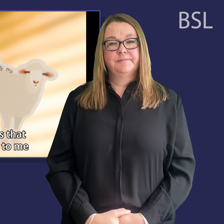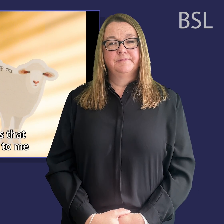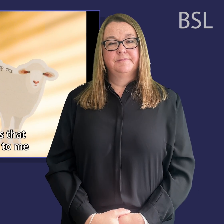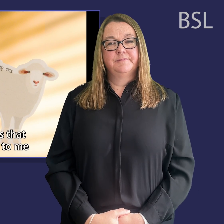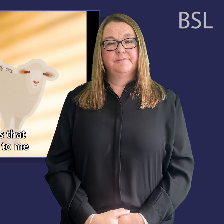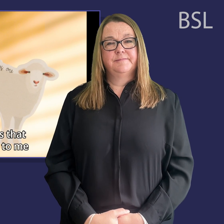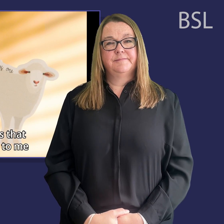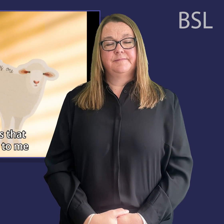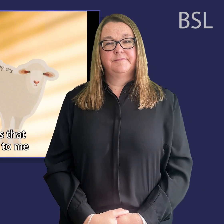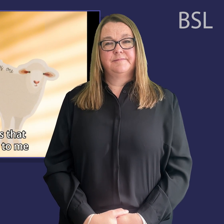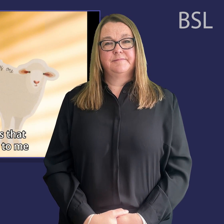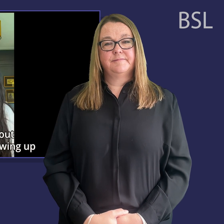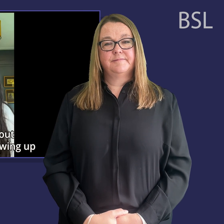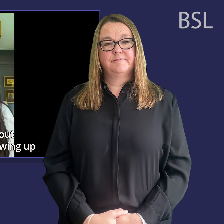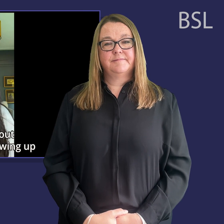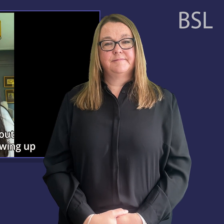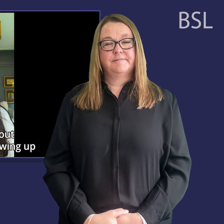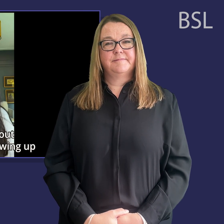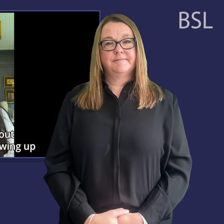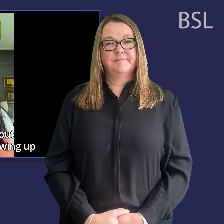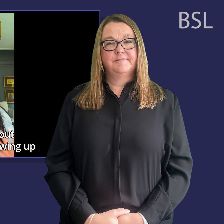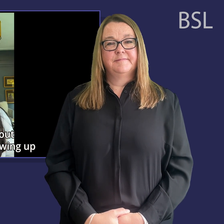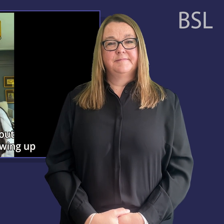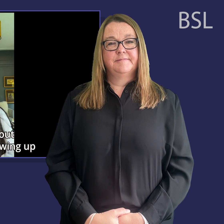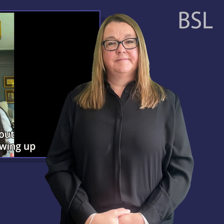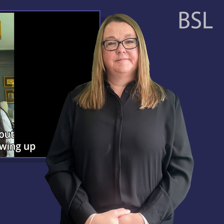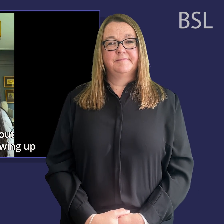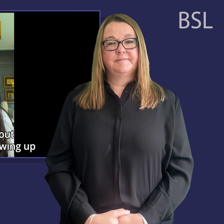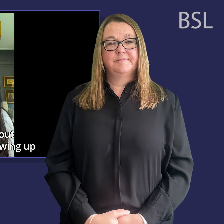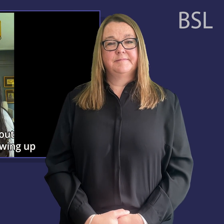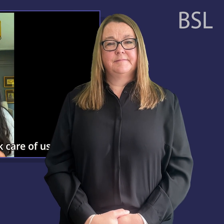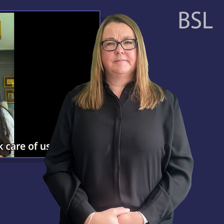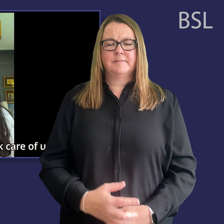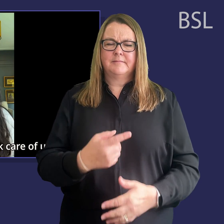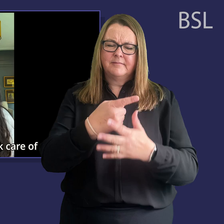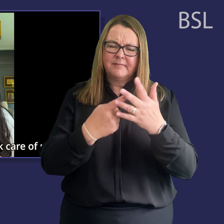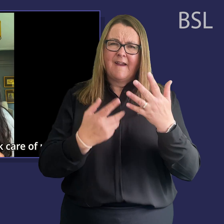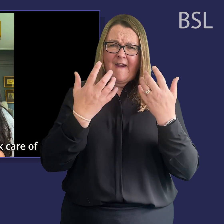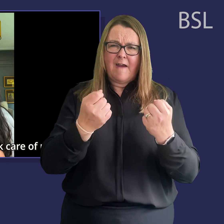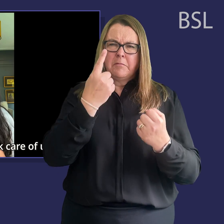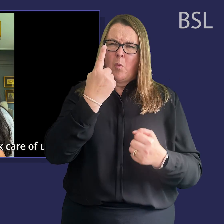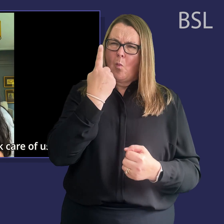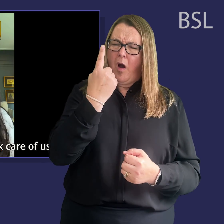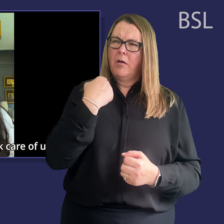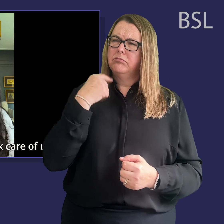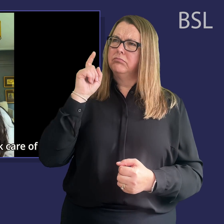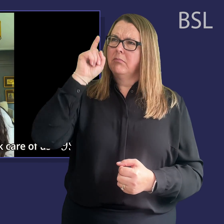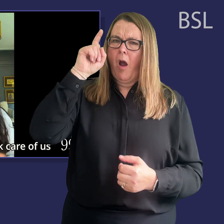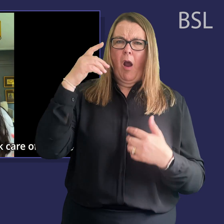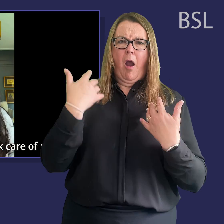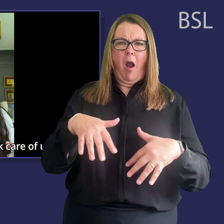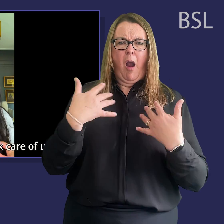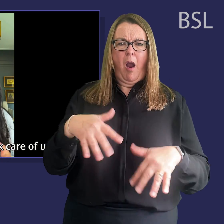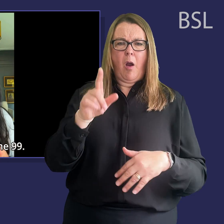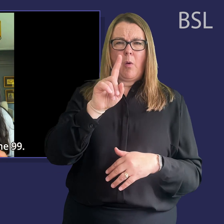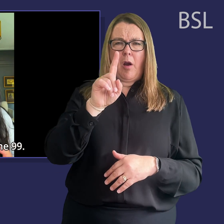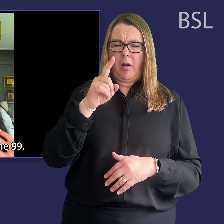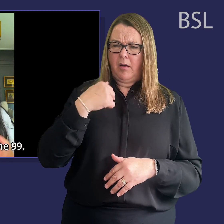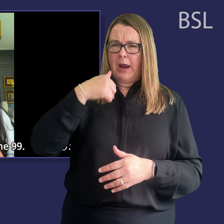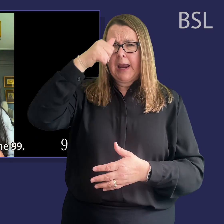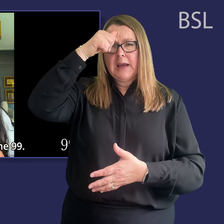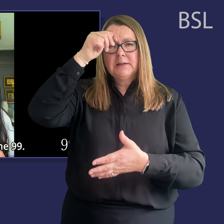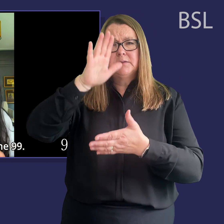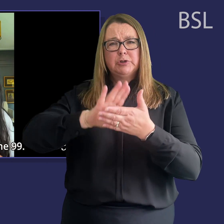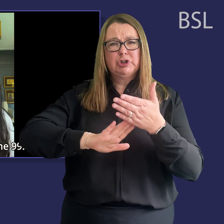One of the things that always sticks out to me in thinking about my experience growing up is the people that took care of us as